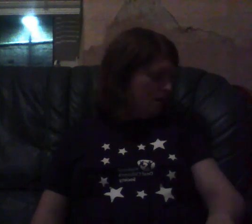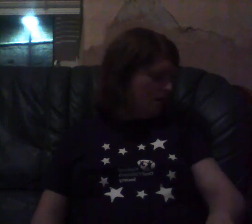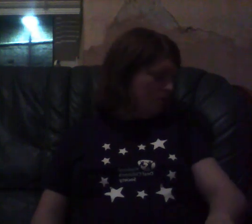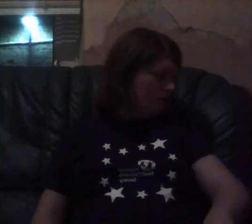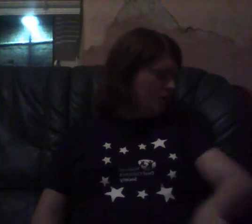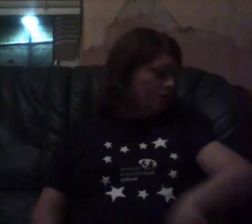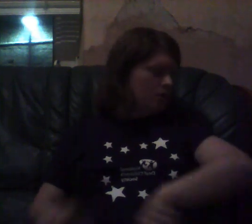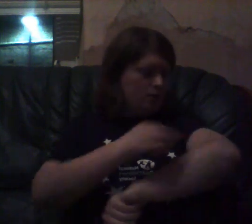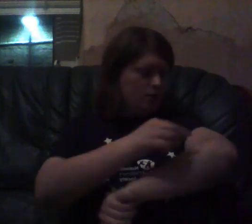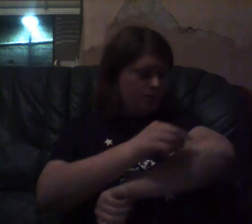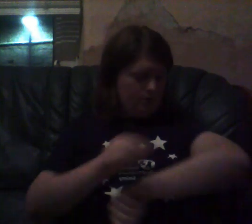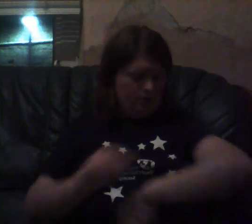So,